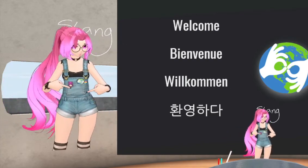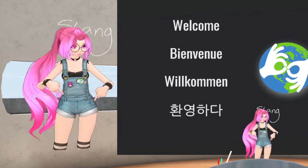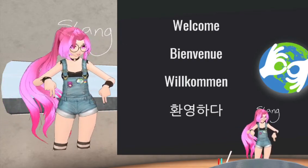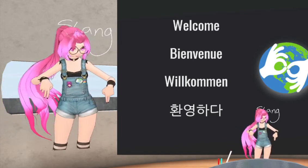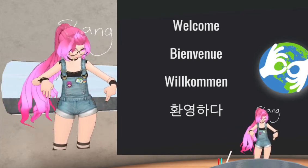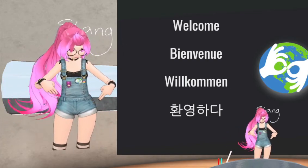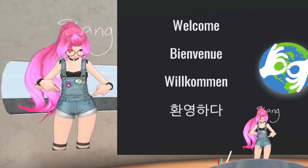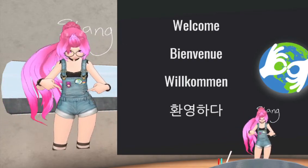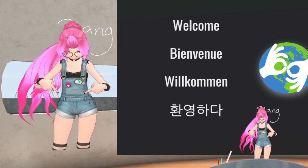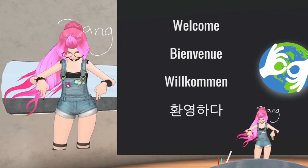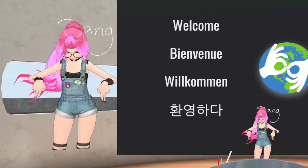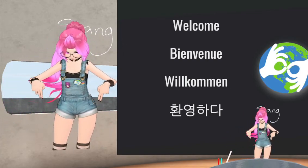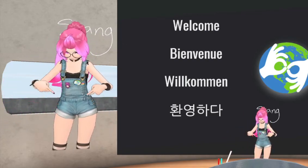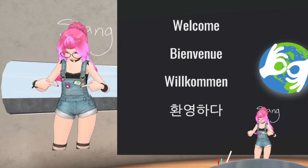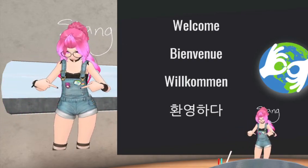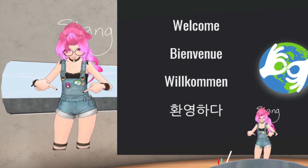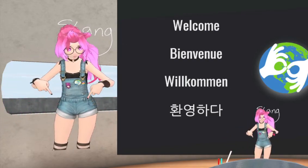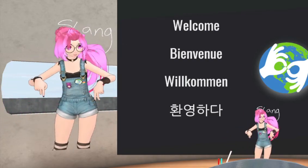I'm sorry.